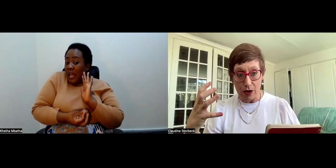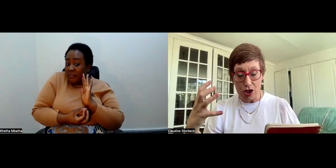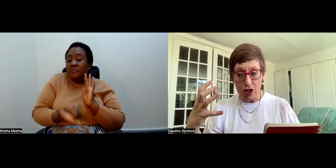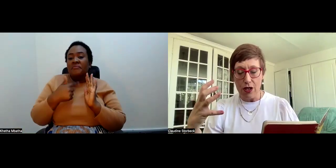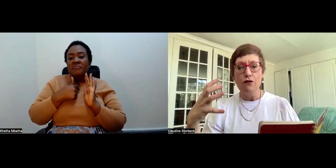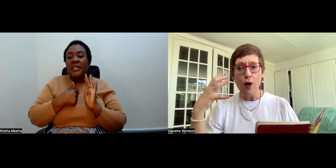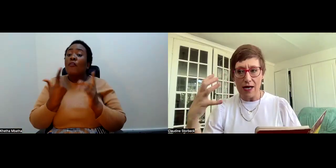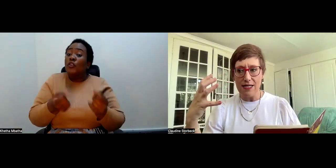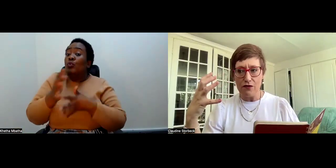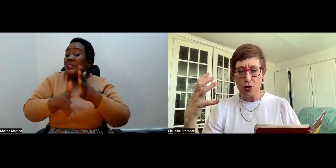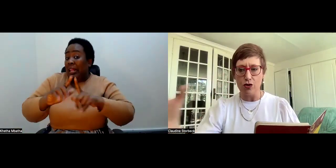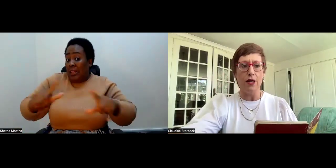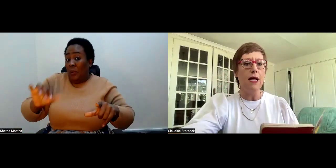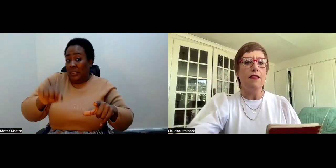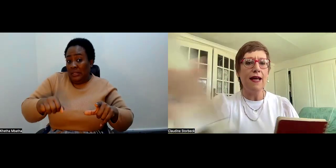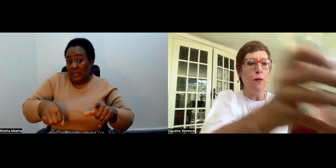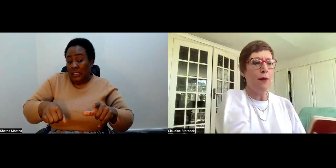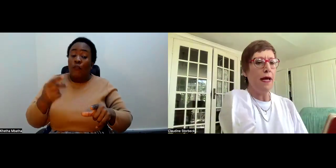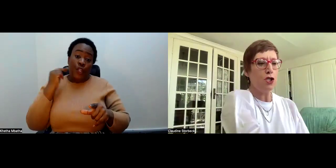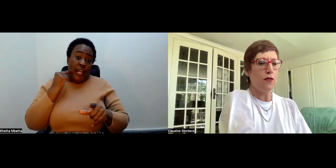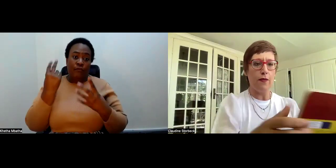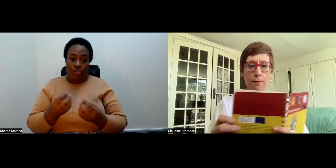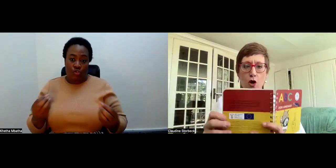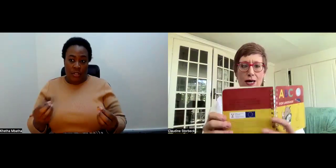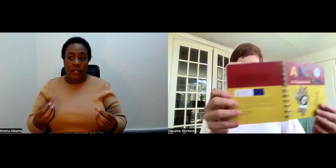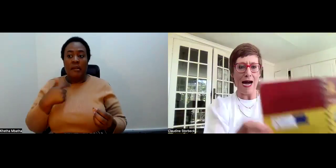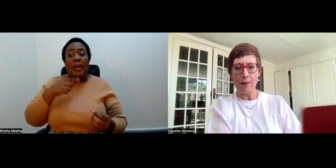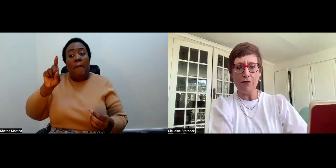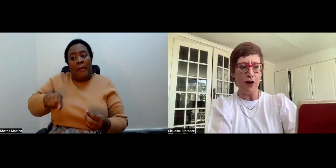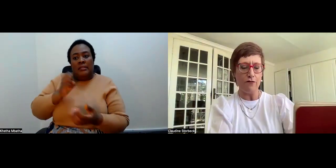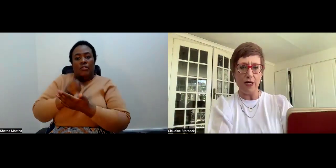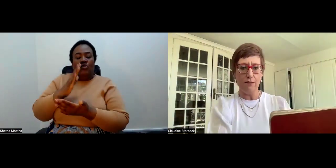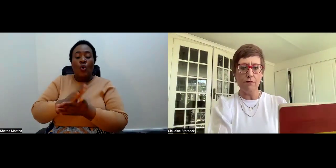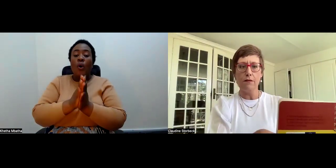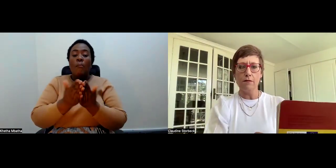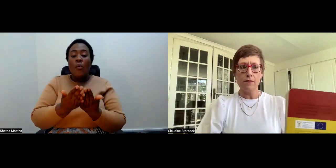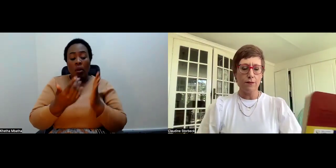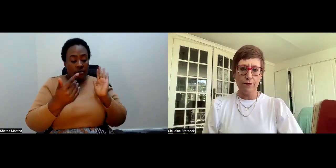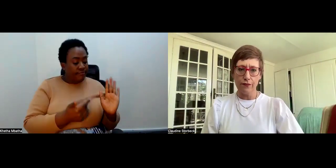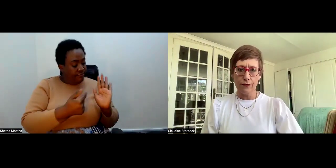sign language for our deaf children, then I want to make sure that the book is up in front of me